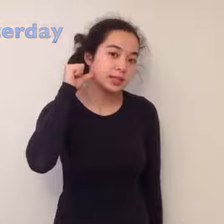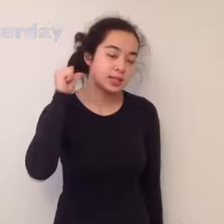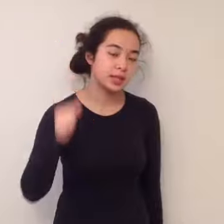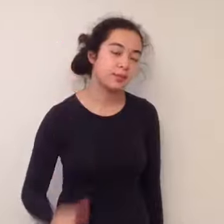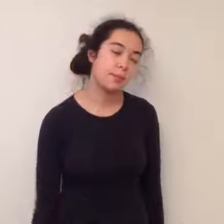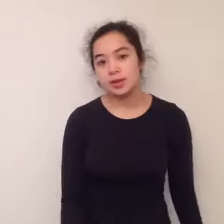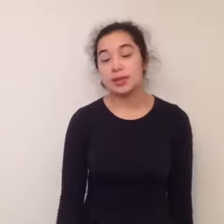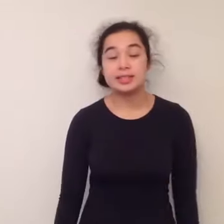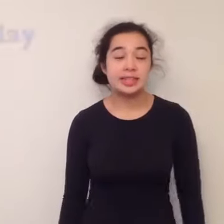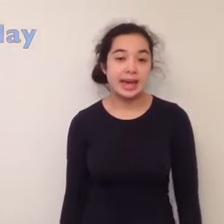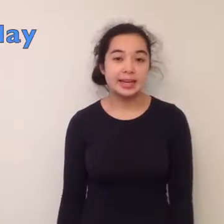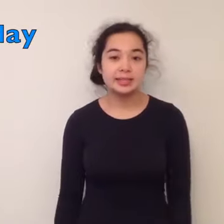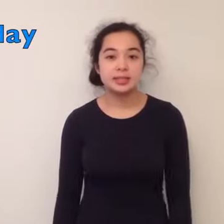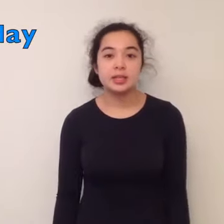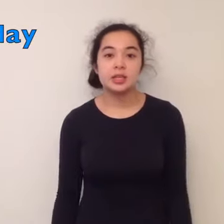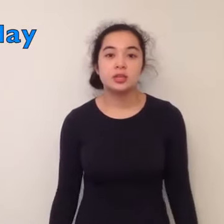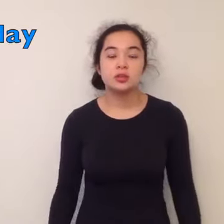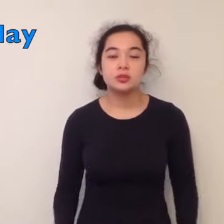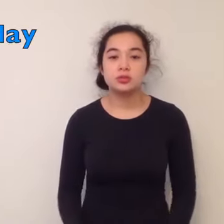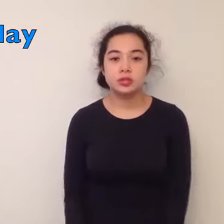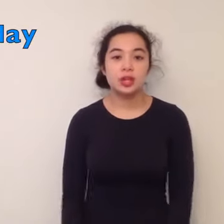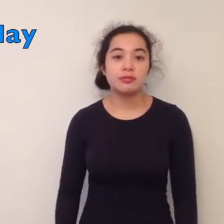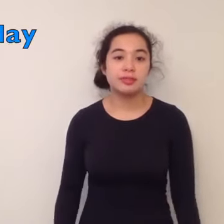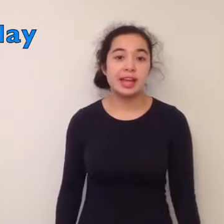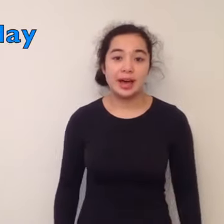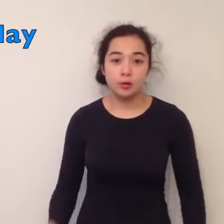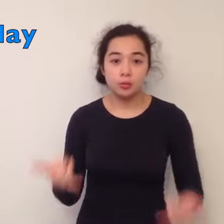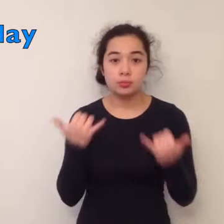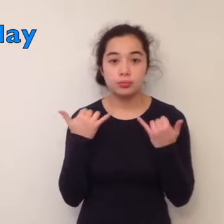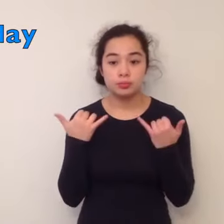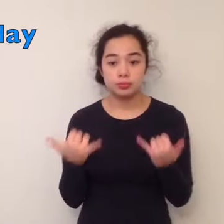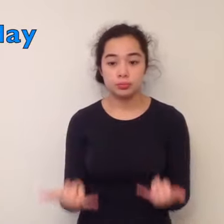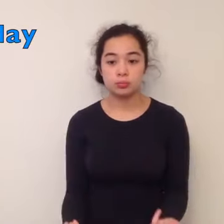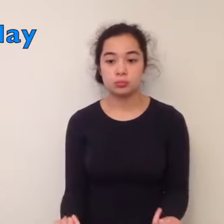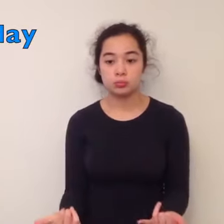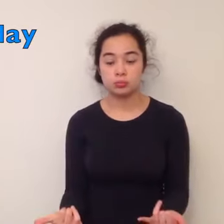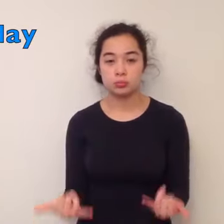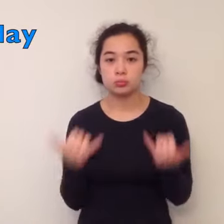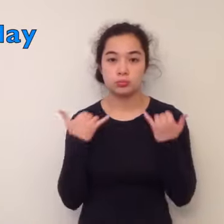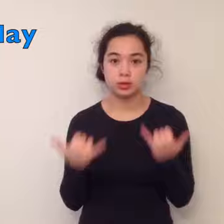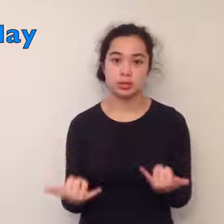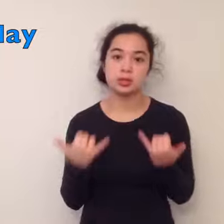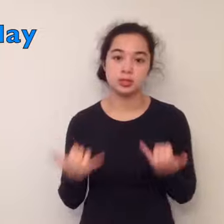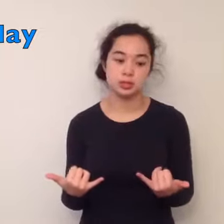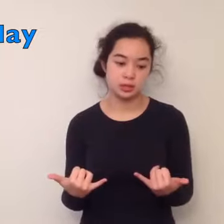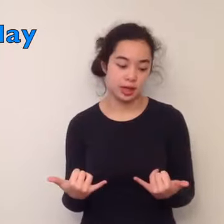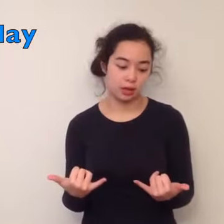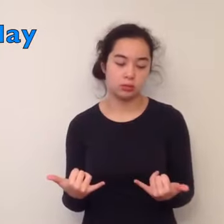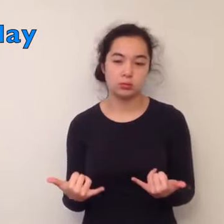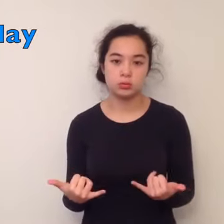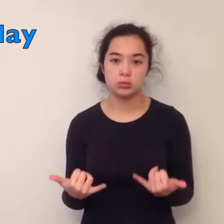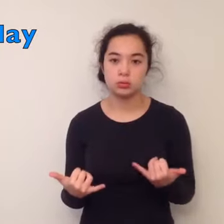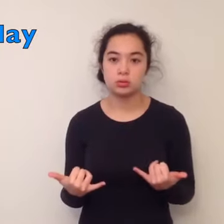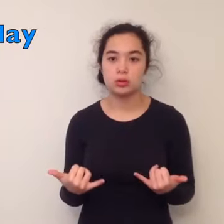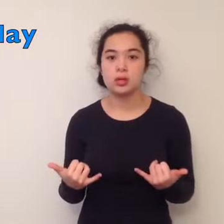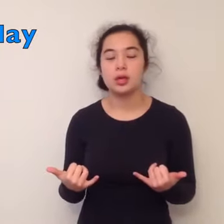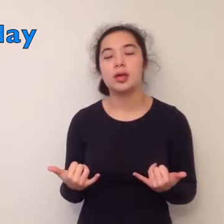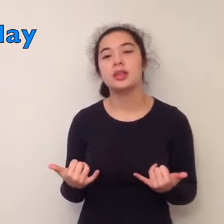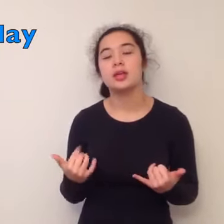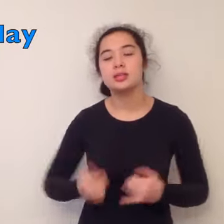And then today, you do the sign for now, which is now, and then